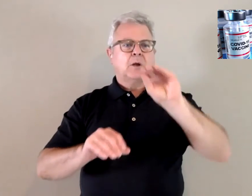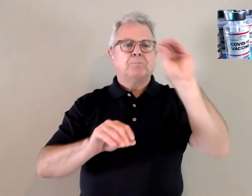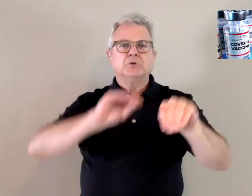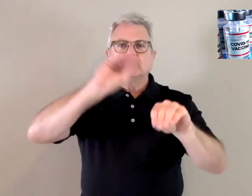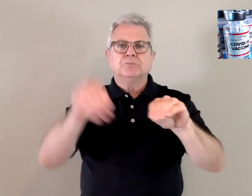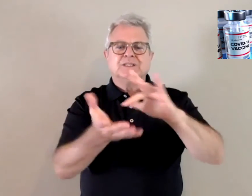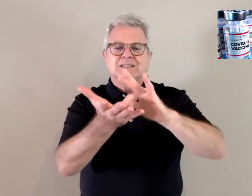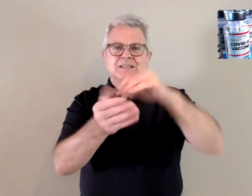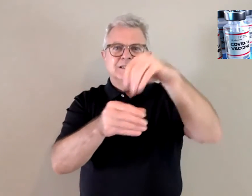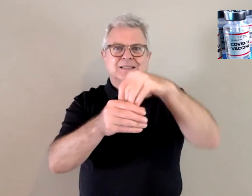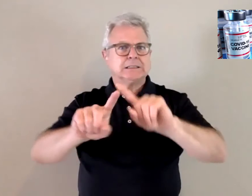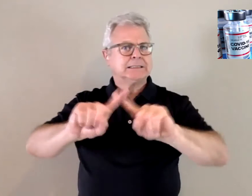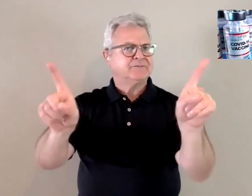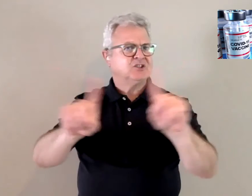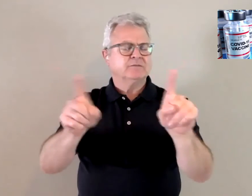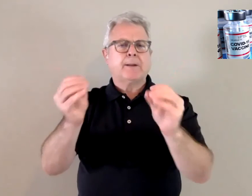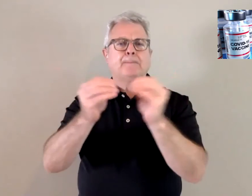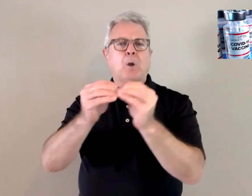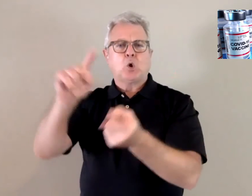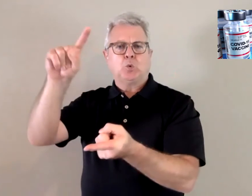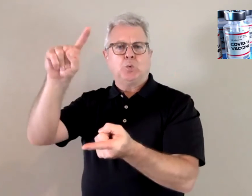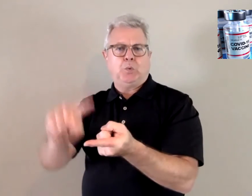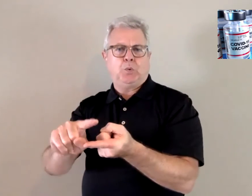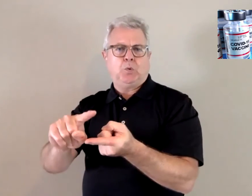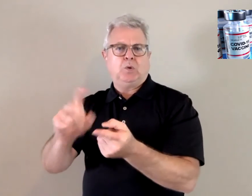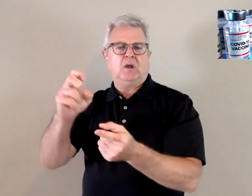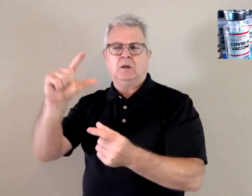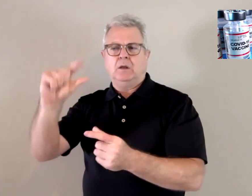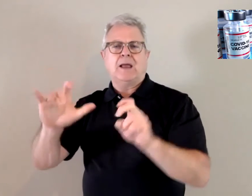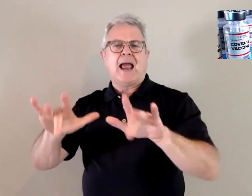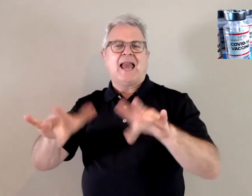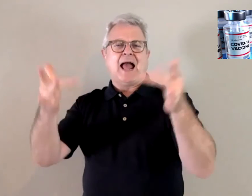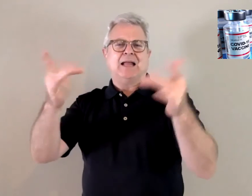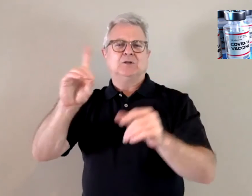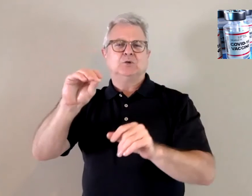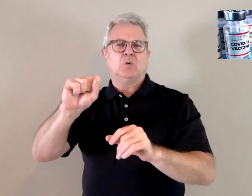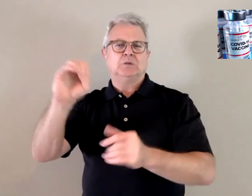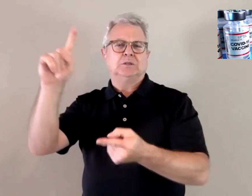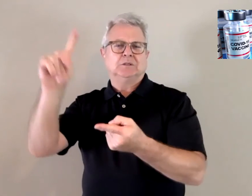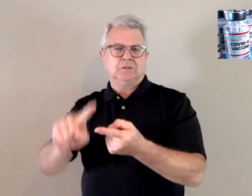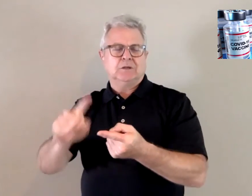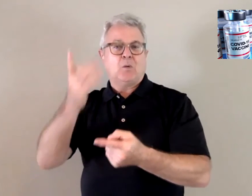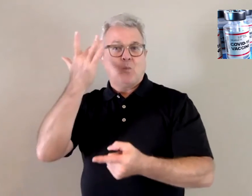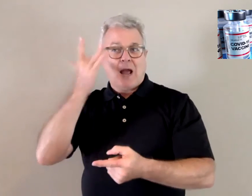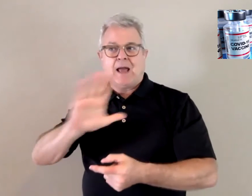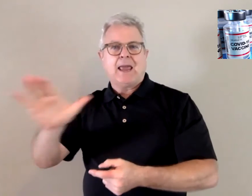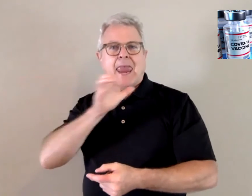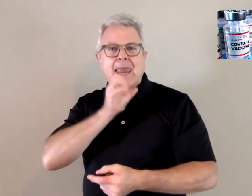dose as the adults received. The percentages of vaccine inside are reduced. So it's more of a